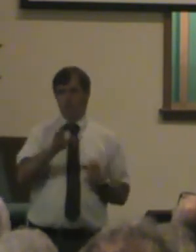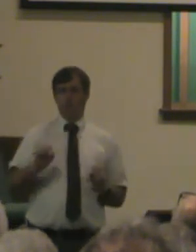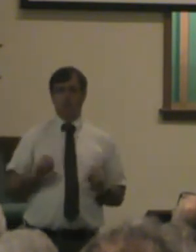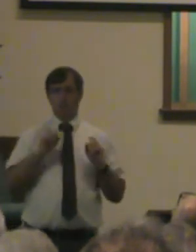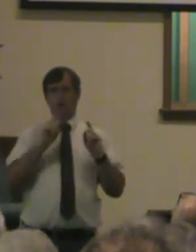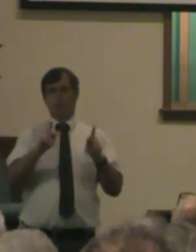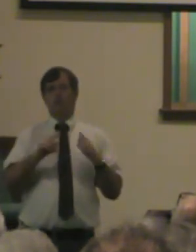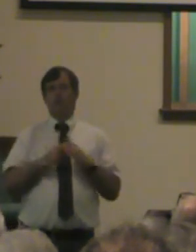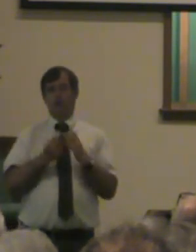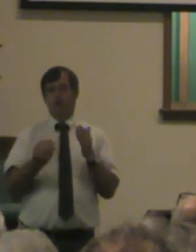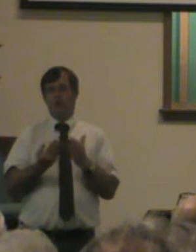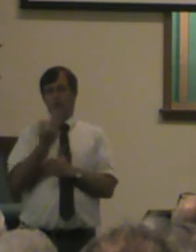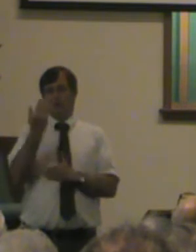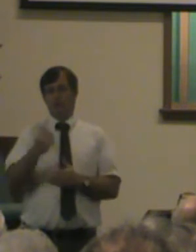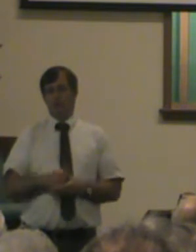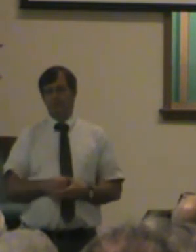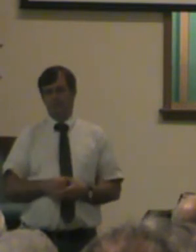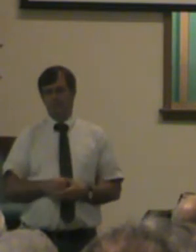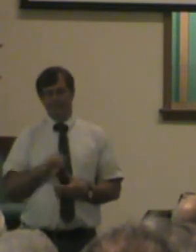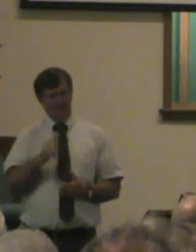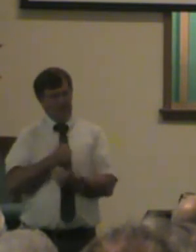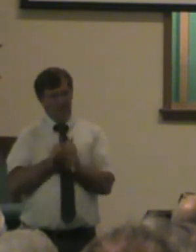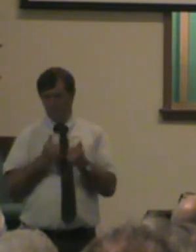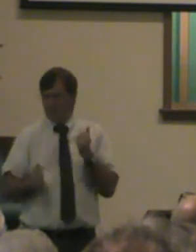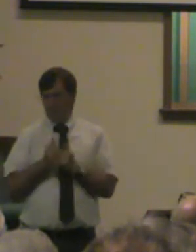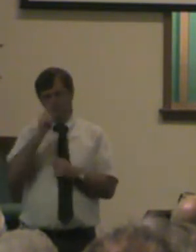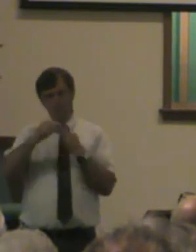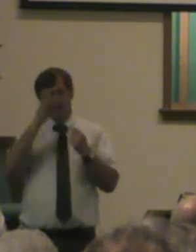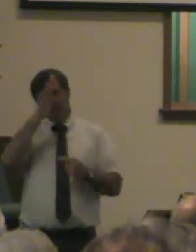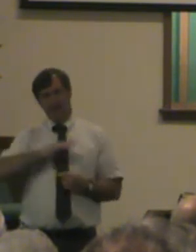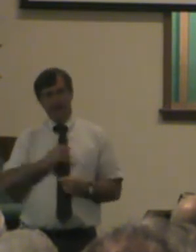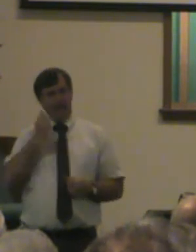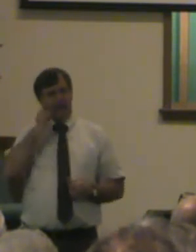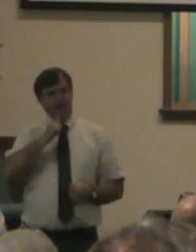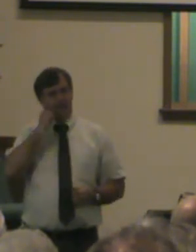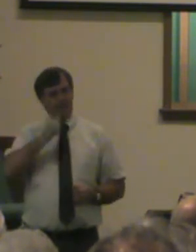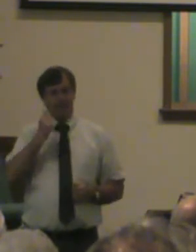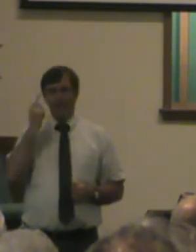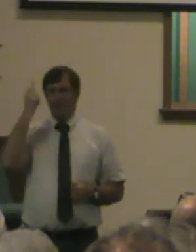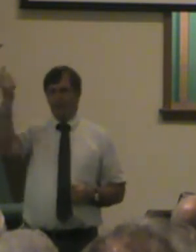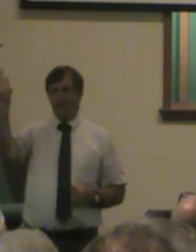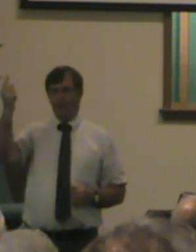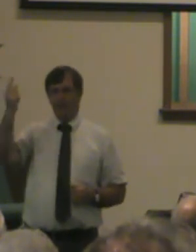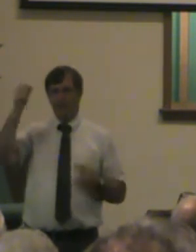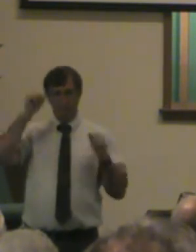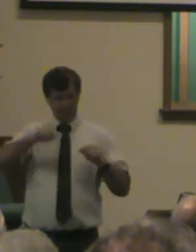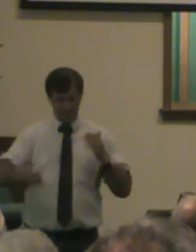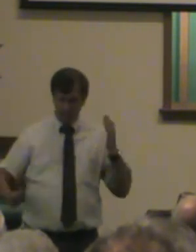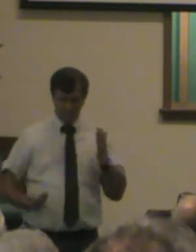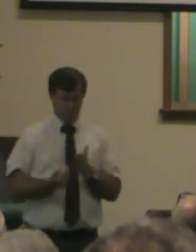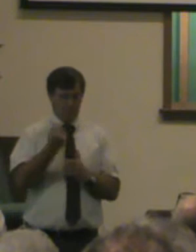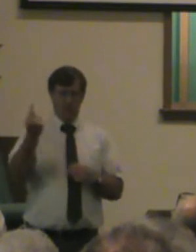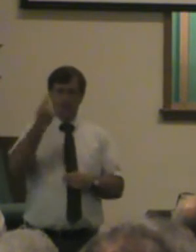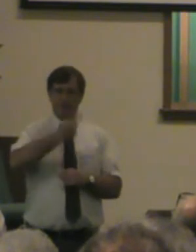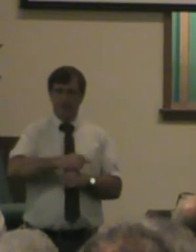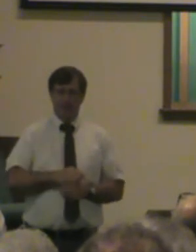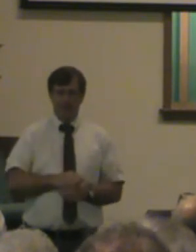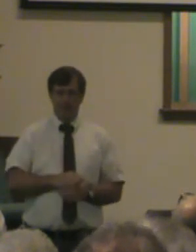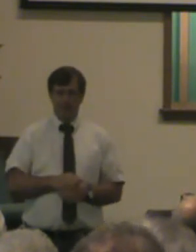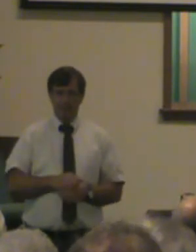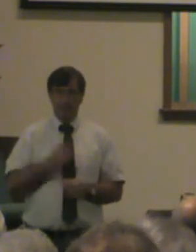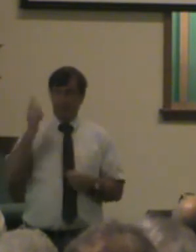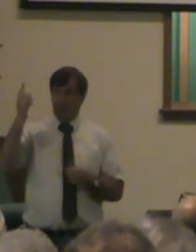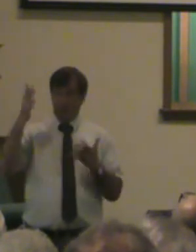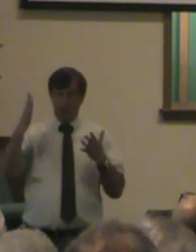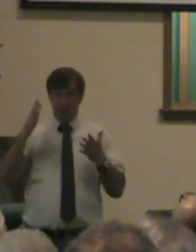start afresh. That's what I love the most about God. Yeah. Every day for him, he's a brand new day. As far as this